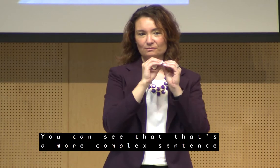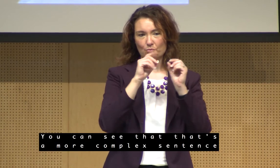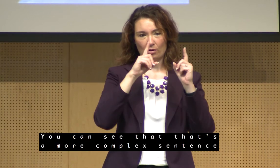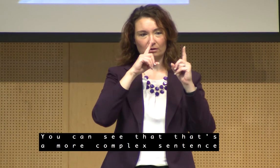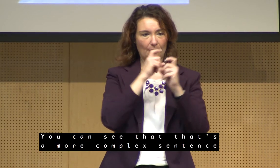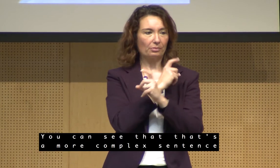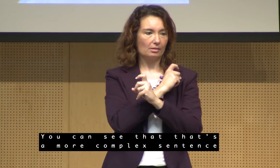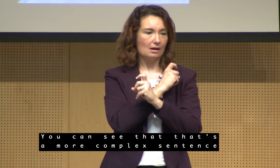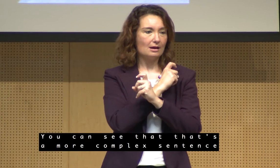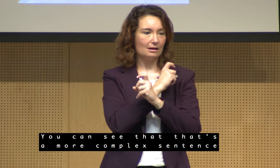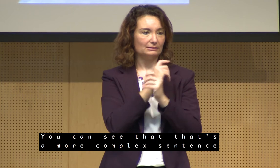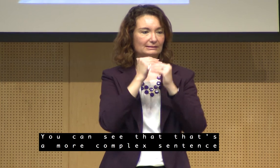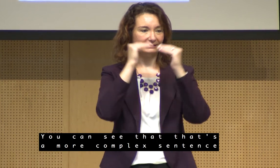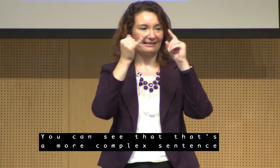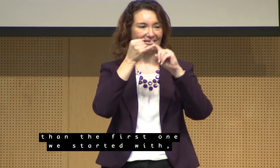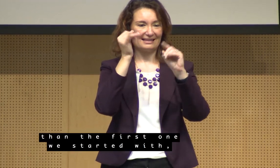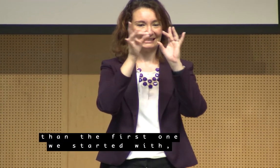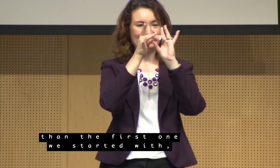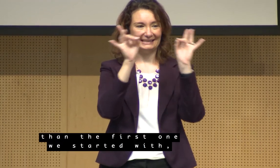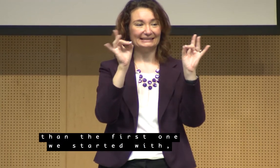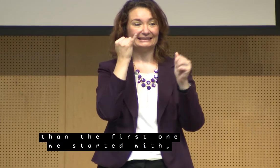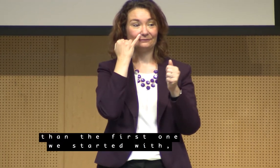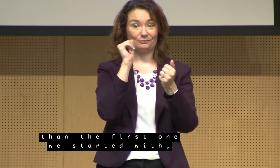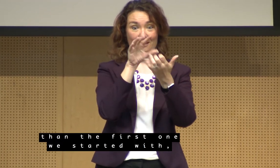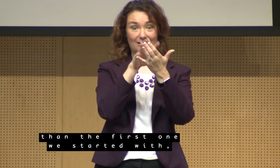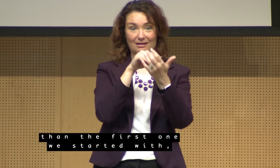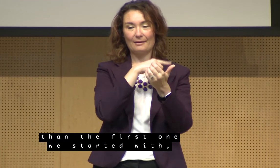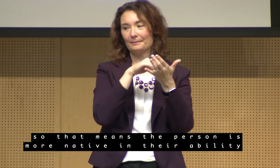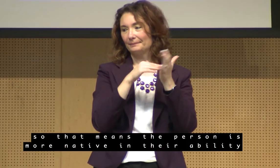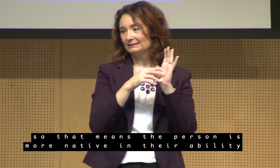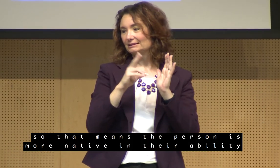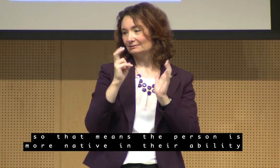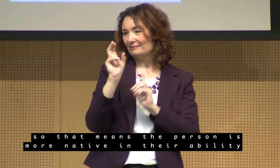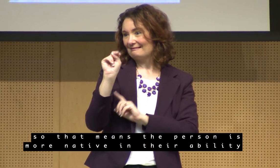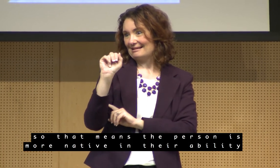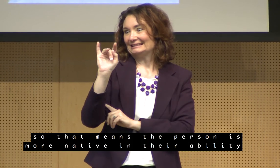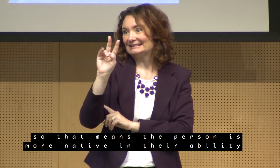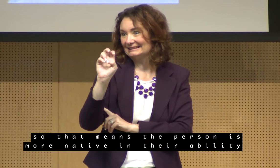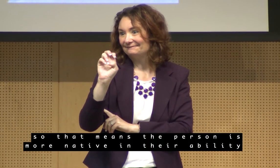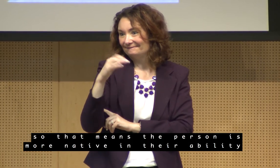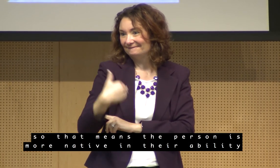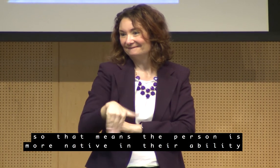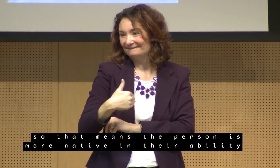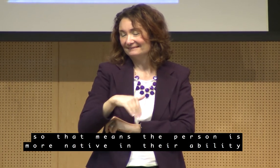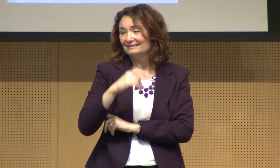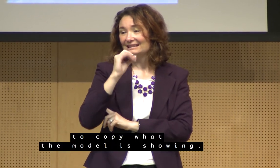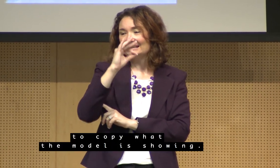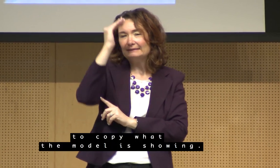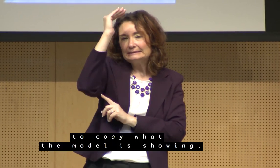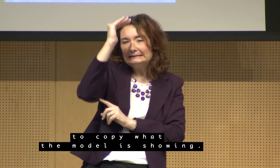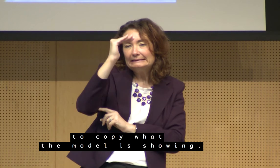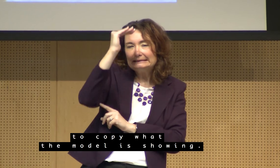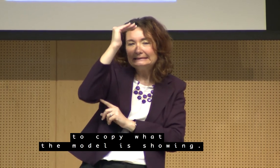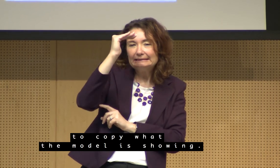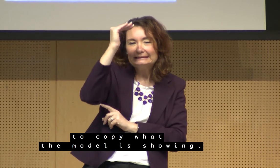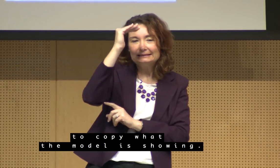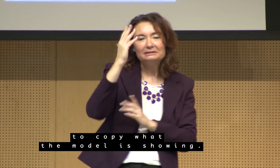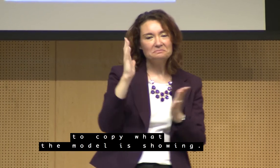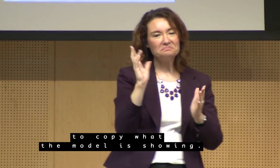You can see that that's a more complex sentence than the first one we started with. So that means the person is more native in their ability to copy what the